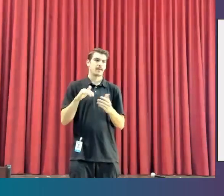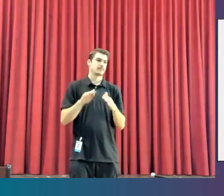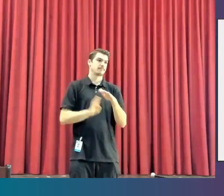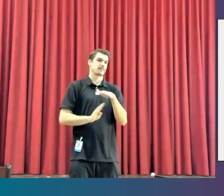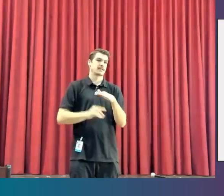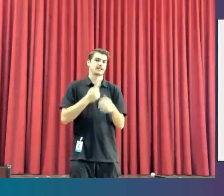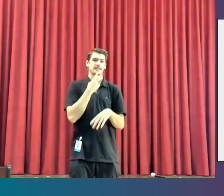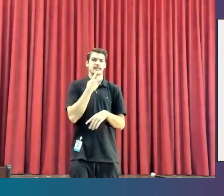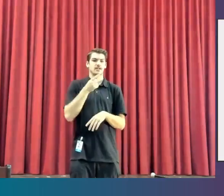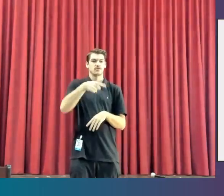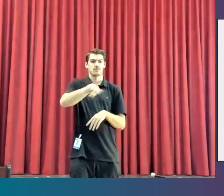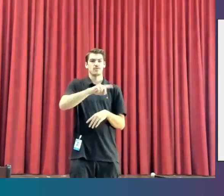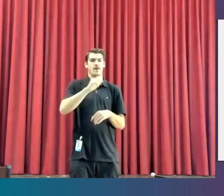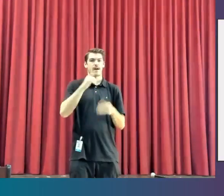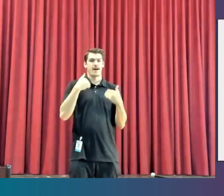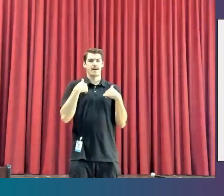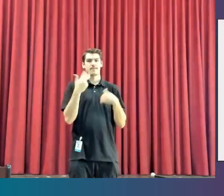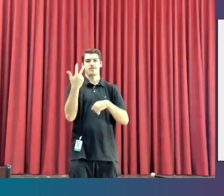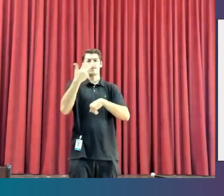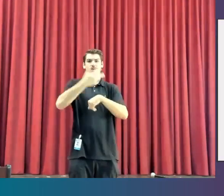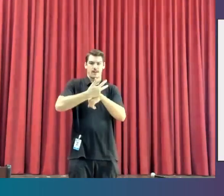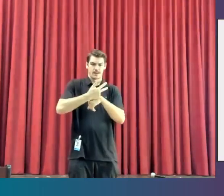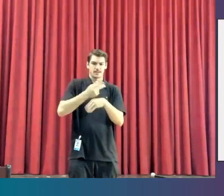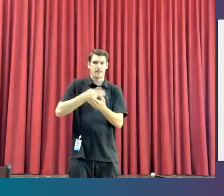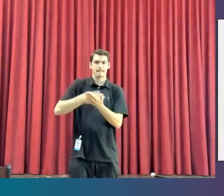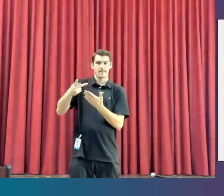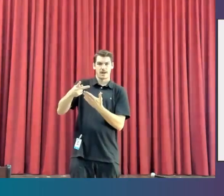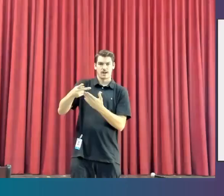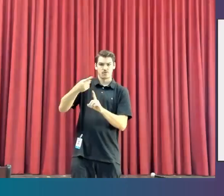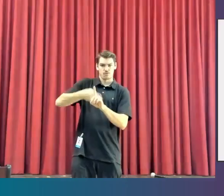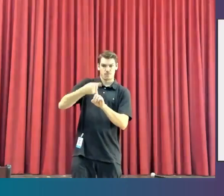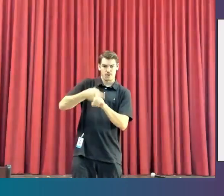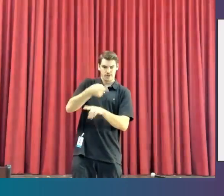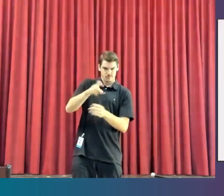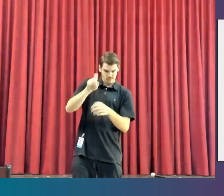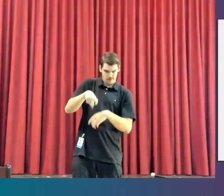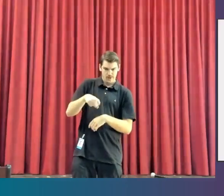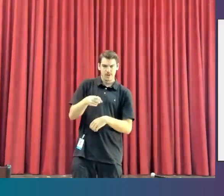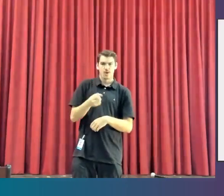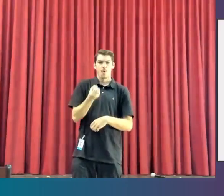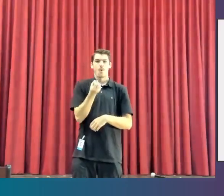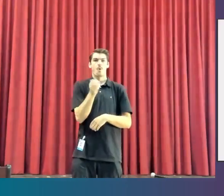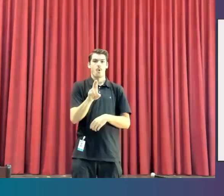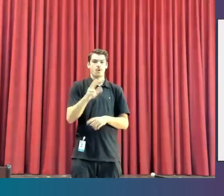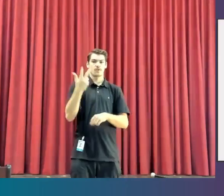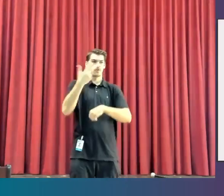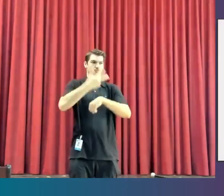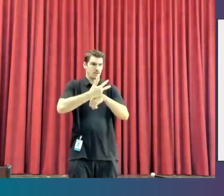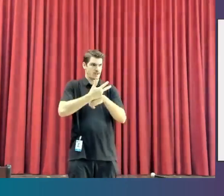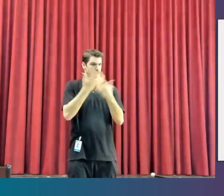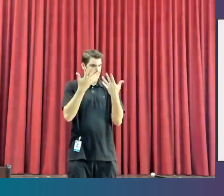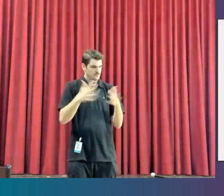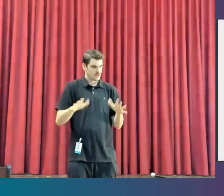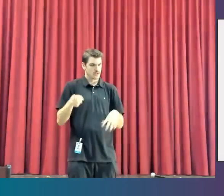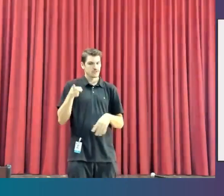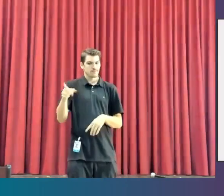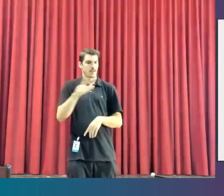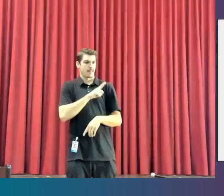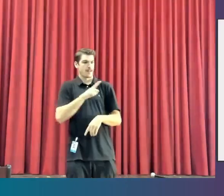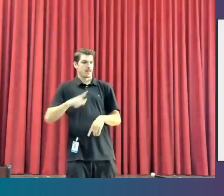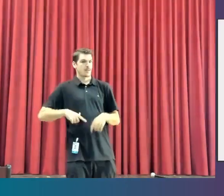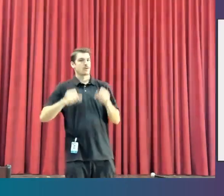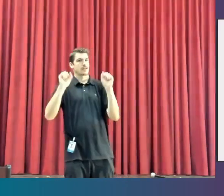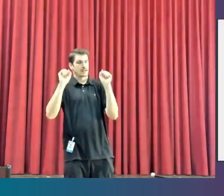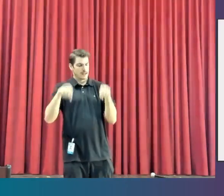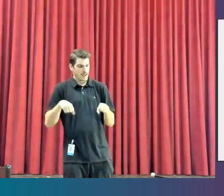has 3 days to pay the rent that they owe, or after those 3 days, the landlord can